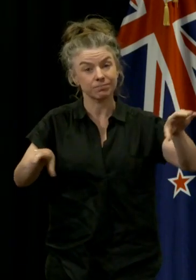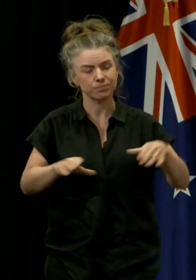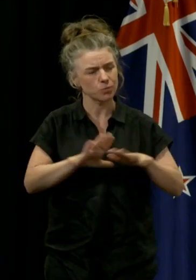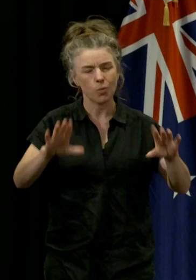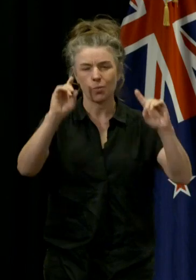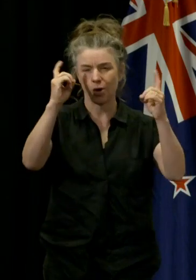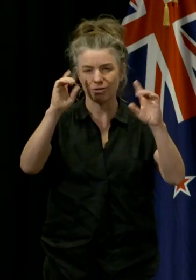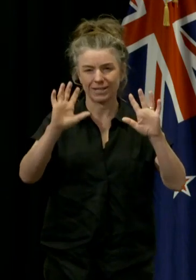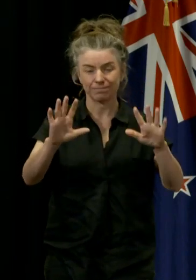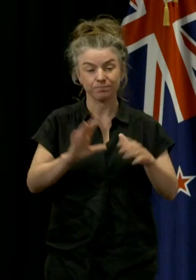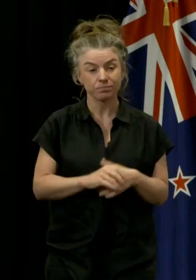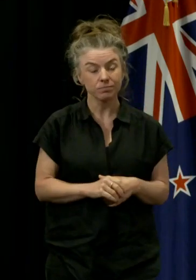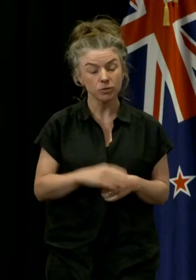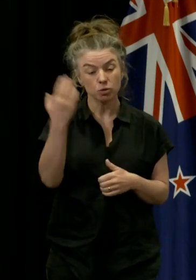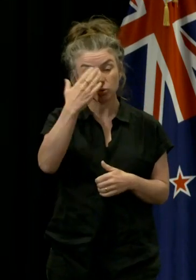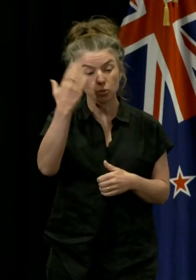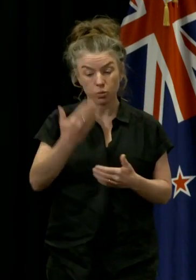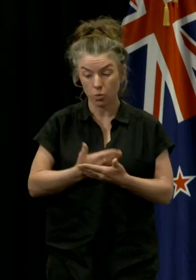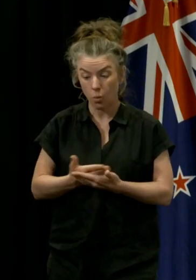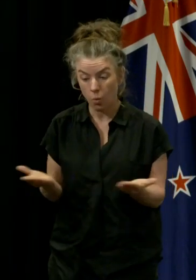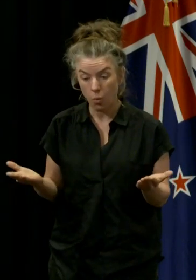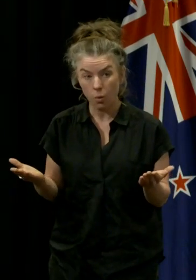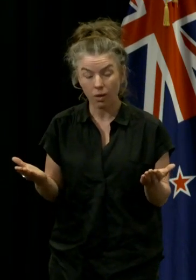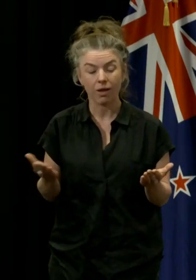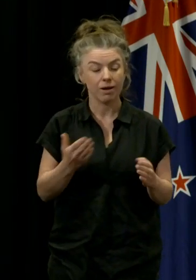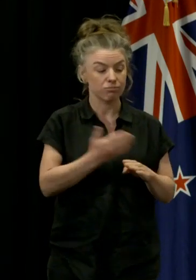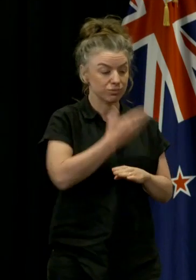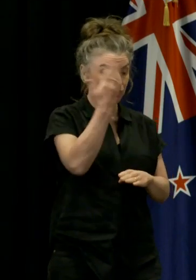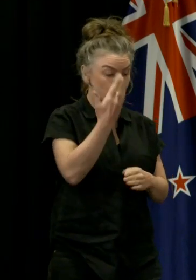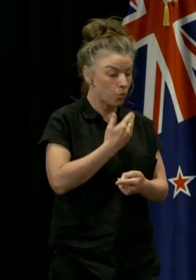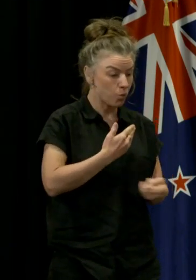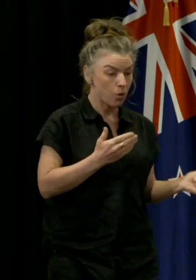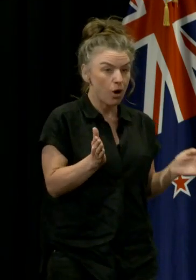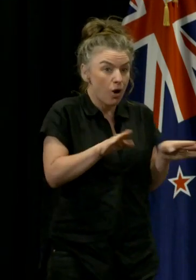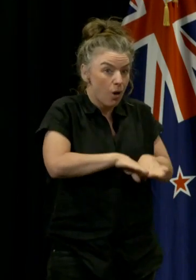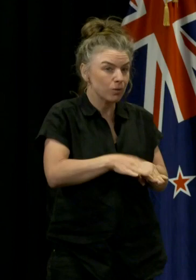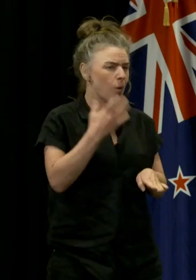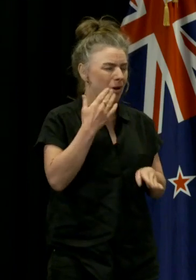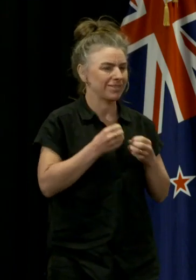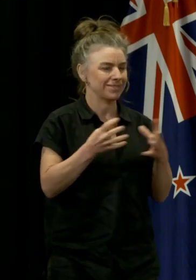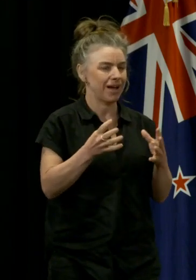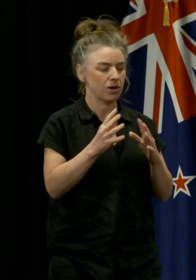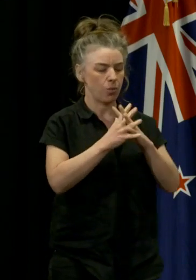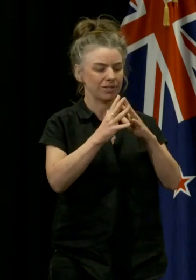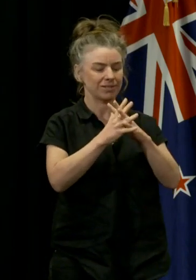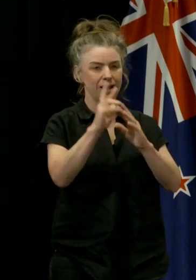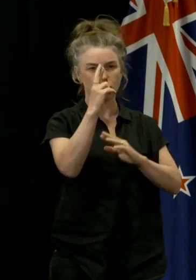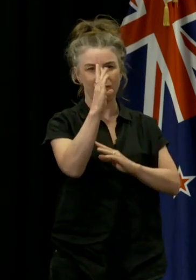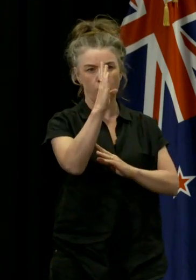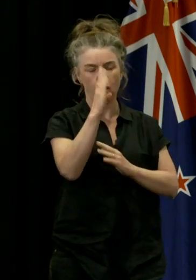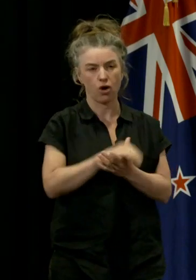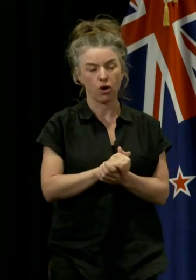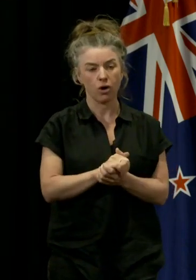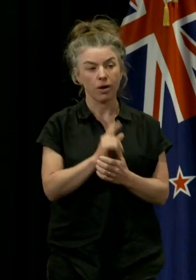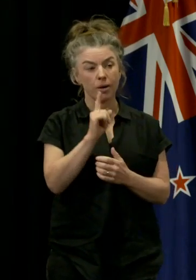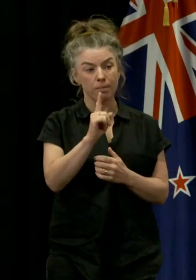arrive. All schools and early childhood services will be closed from midnight on Wednesday, although distance